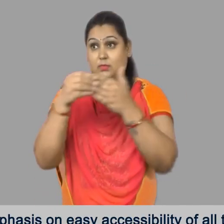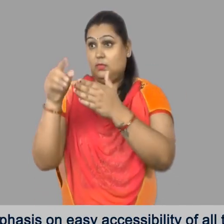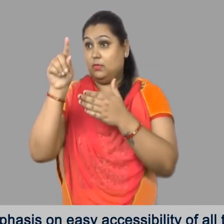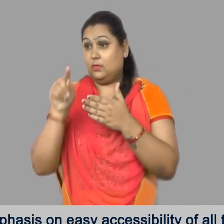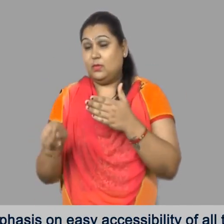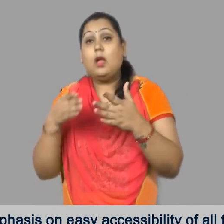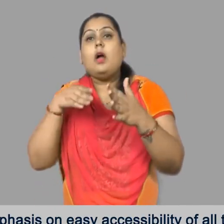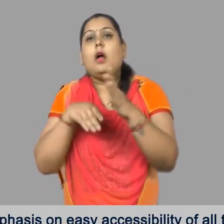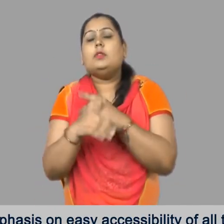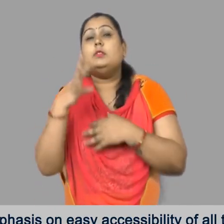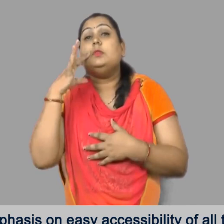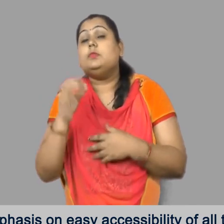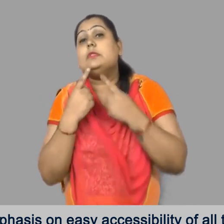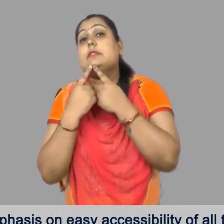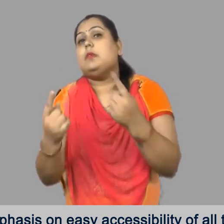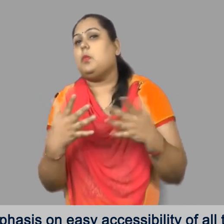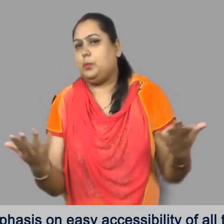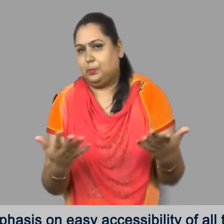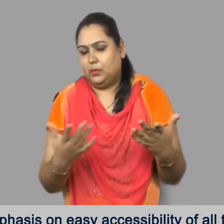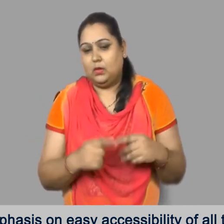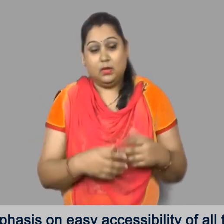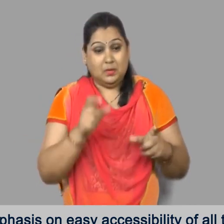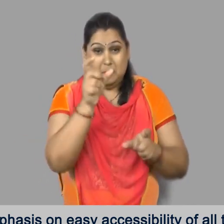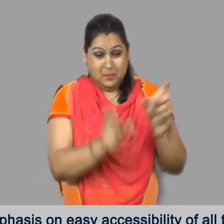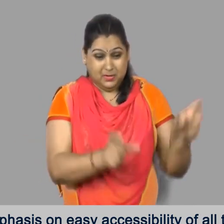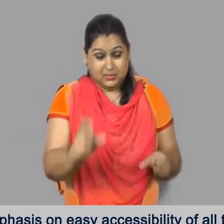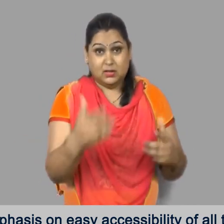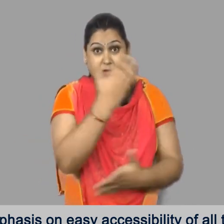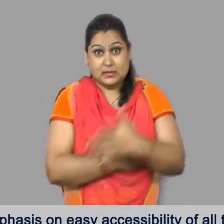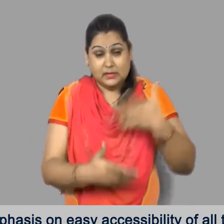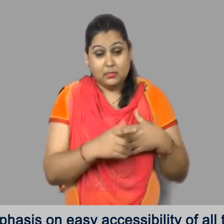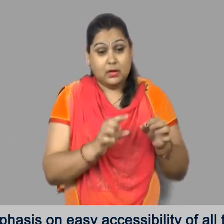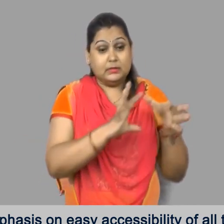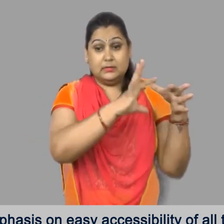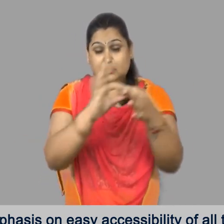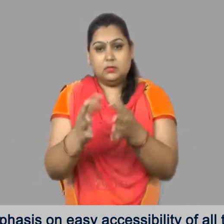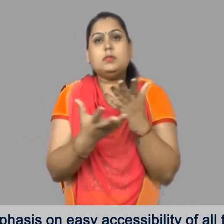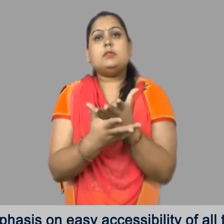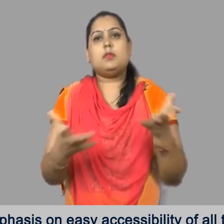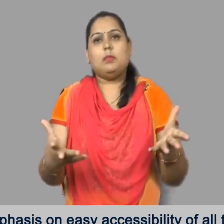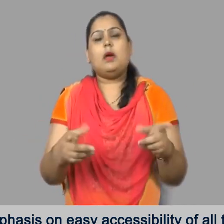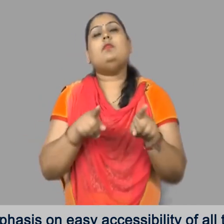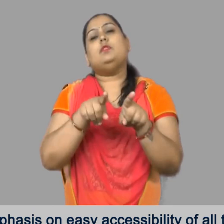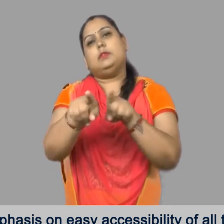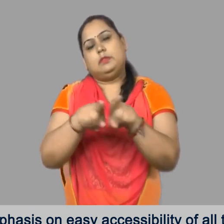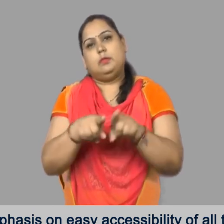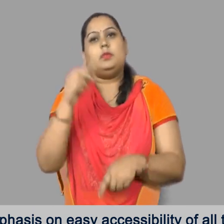The guidelines lay emphasis on easy accessibility of all the